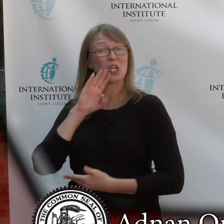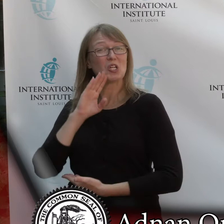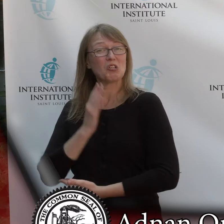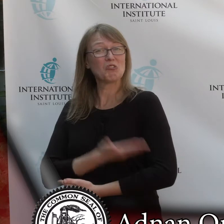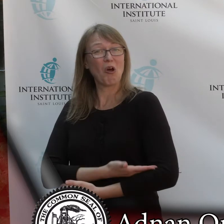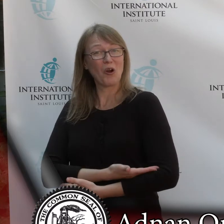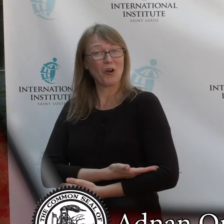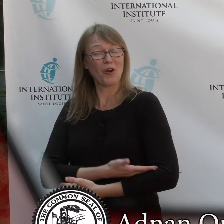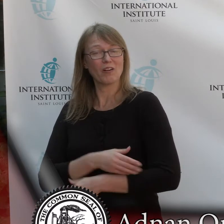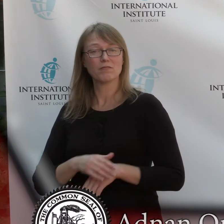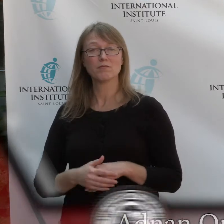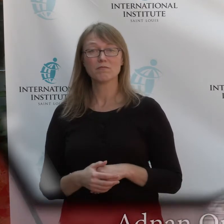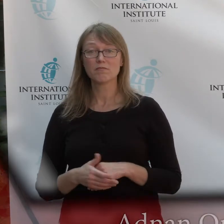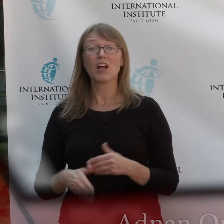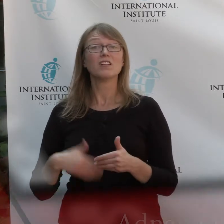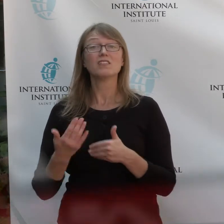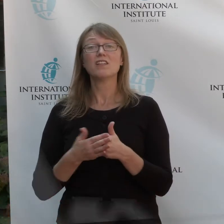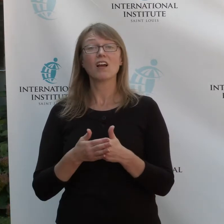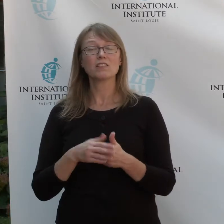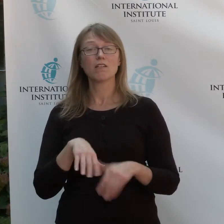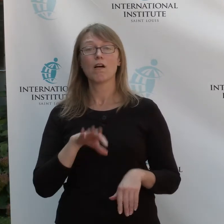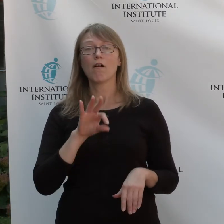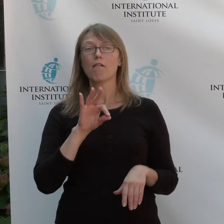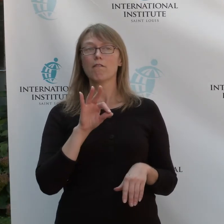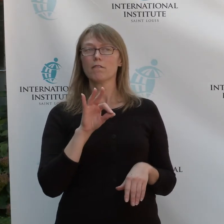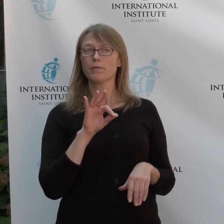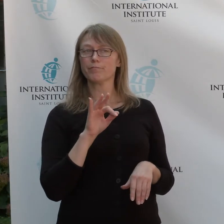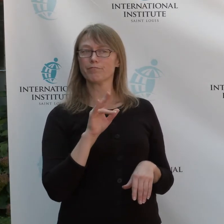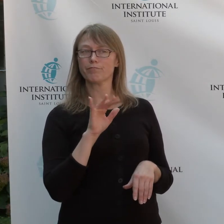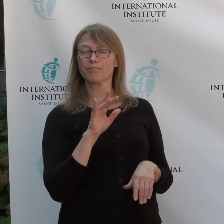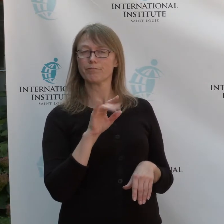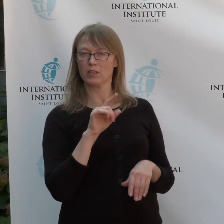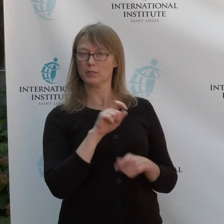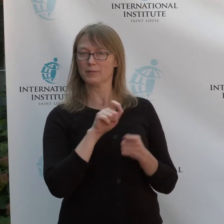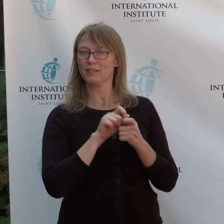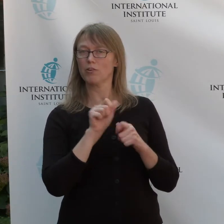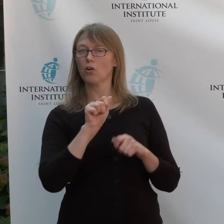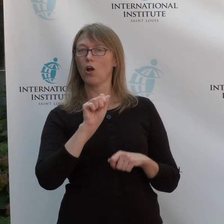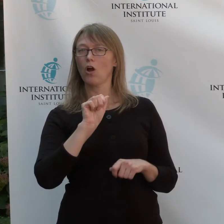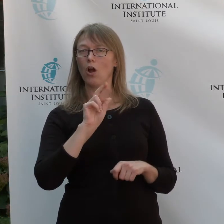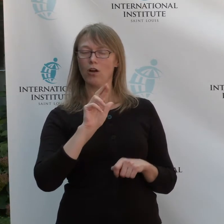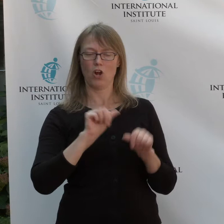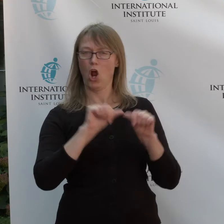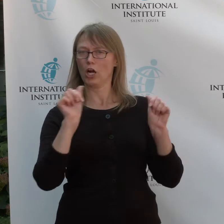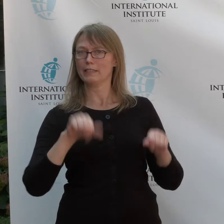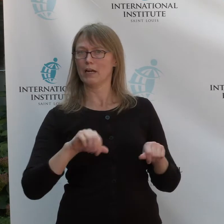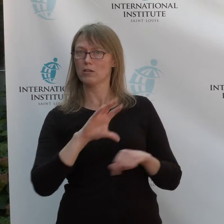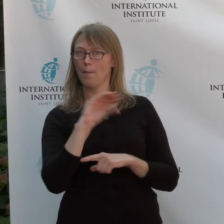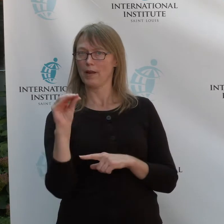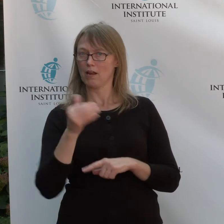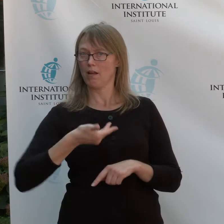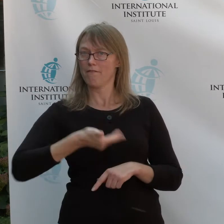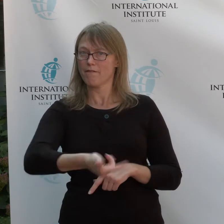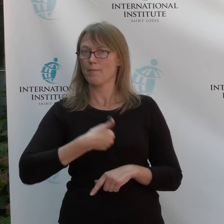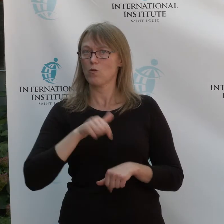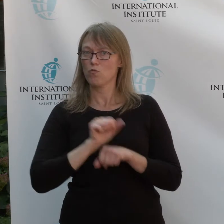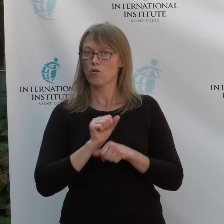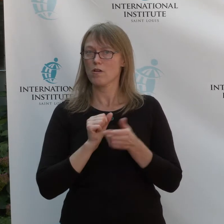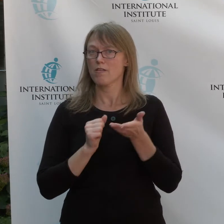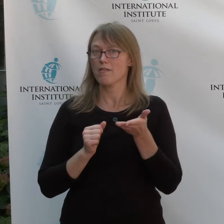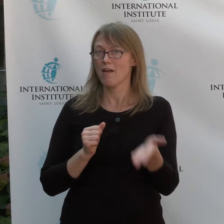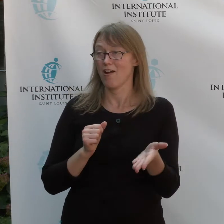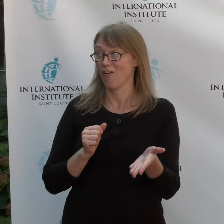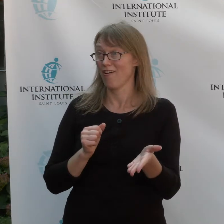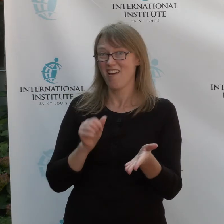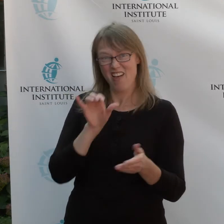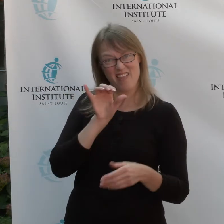was asked to become a partner at the Fox Architects, who I was working for at the time. Around the time, my wife and I welcomed the second